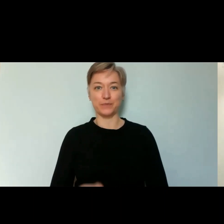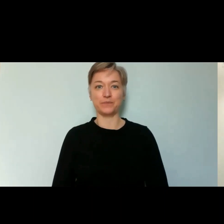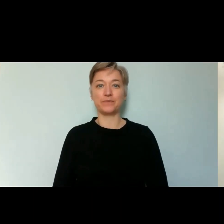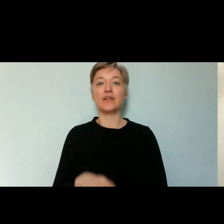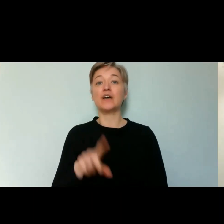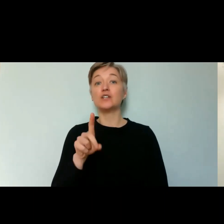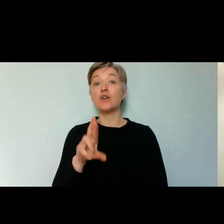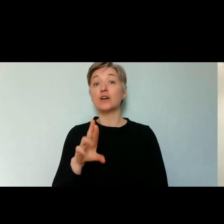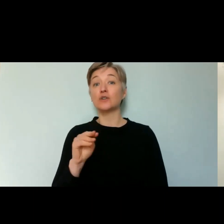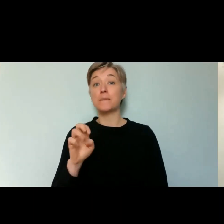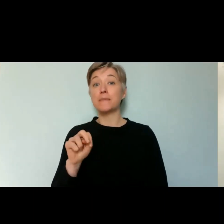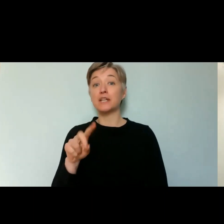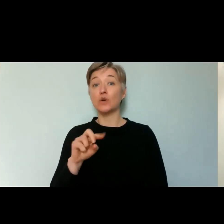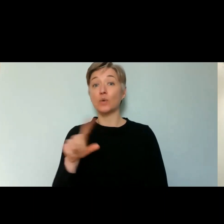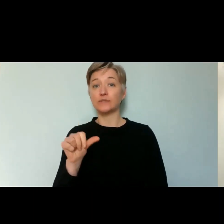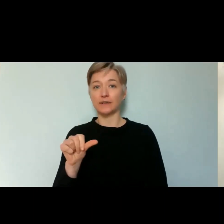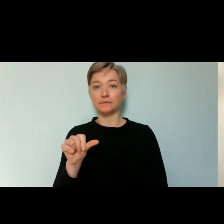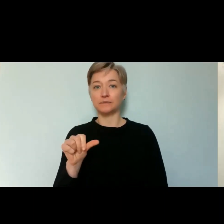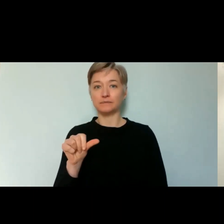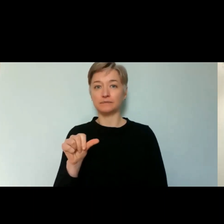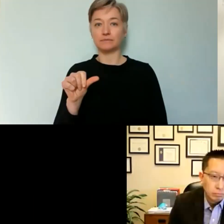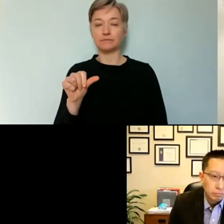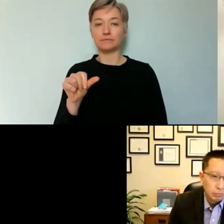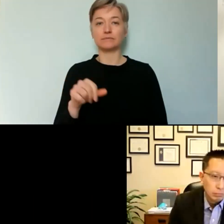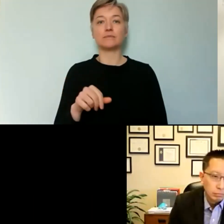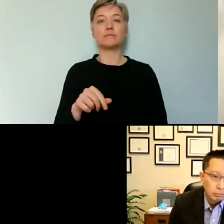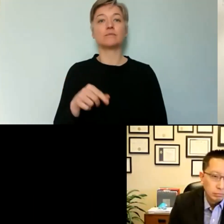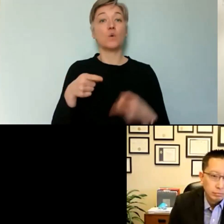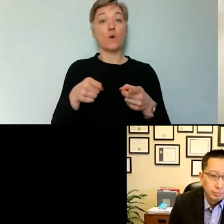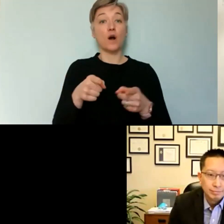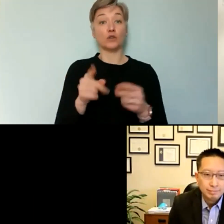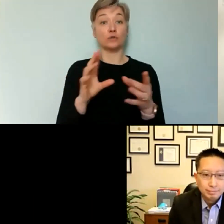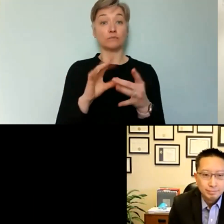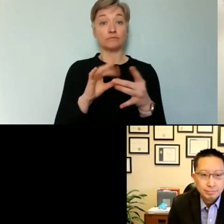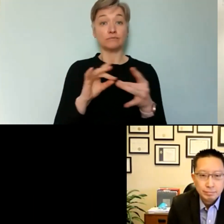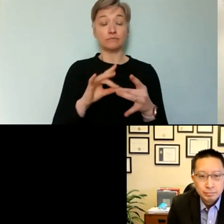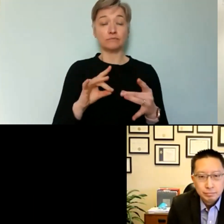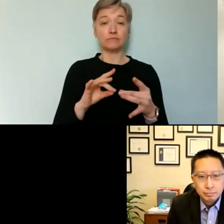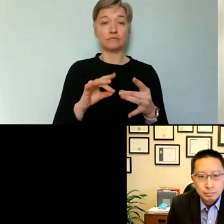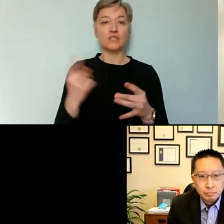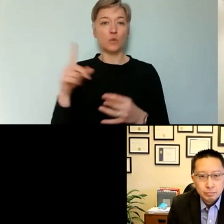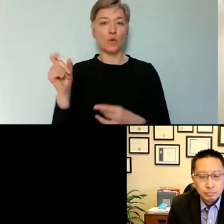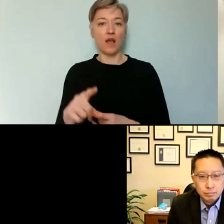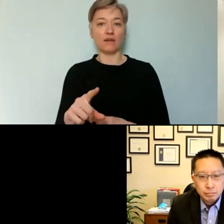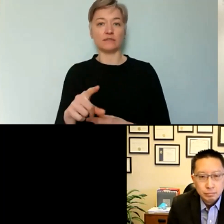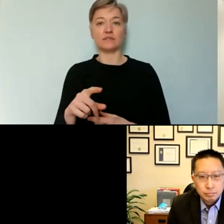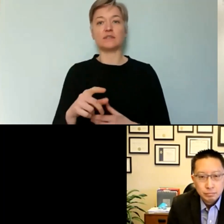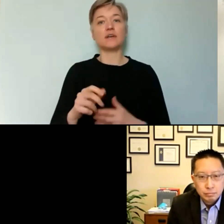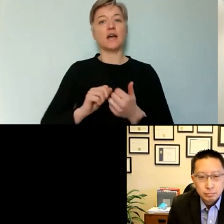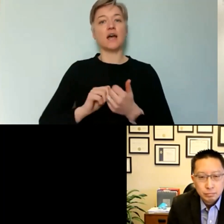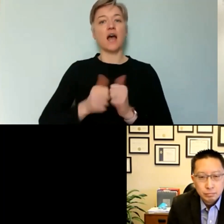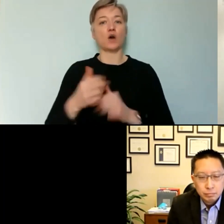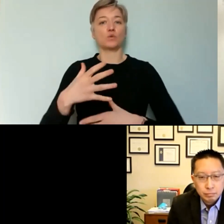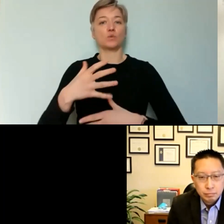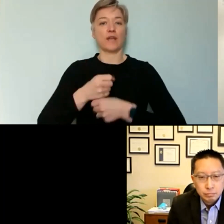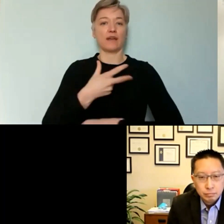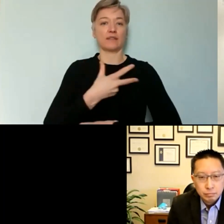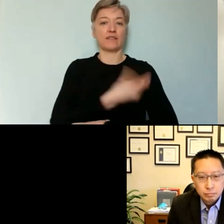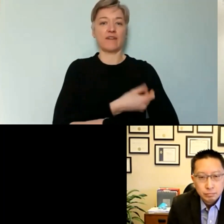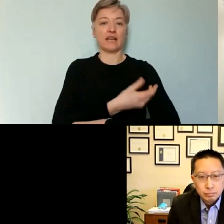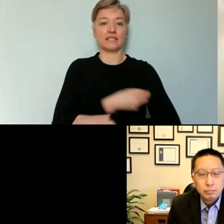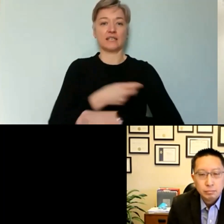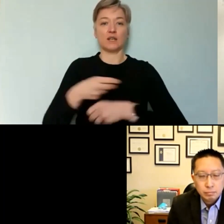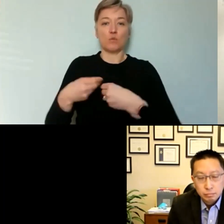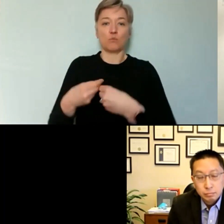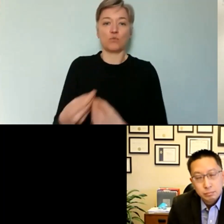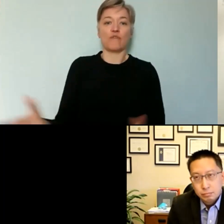Dr. Mendoza, while you were speaking, there was a question about how to get the vaccine to the rural